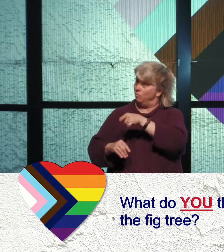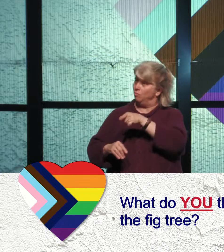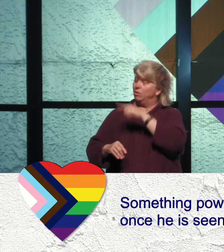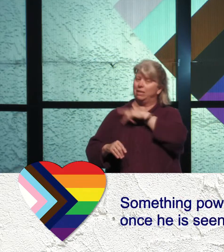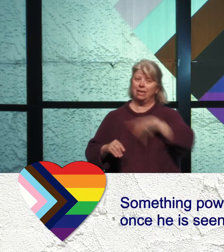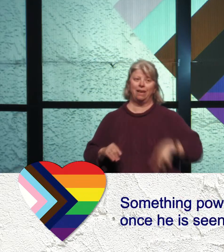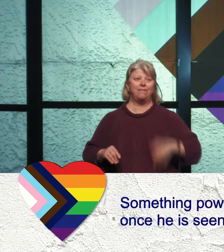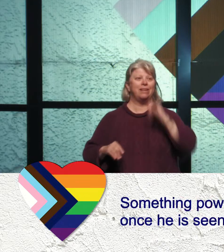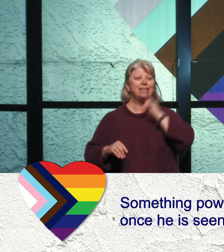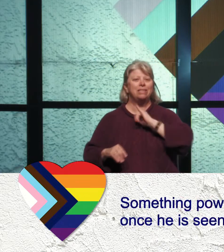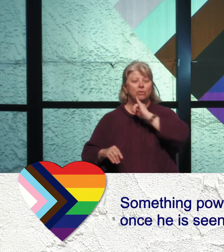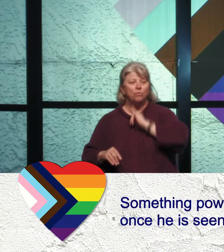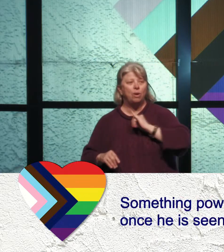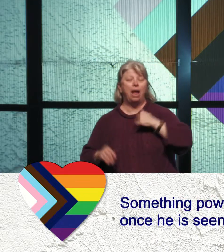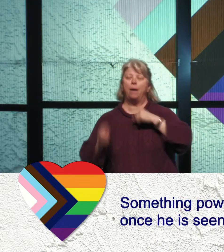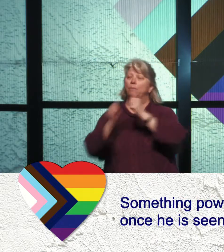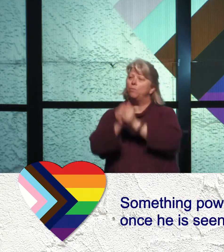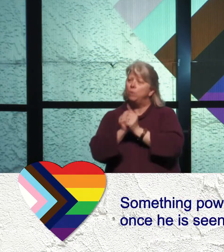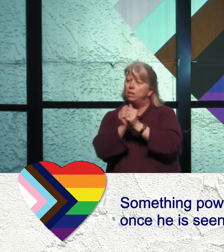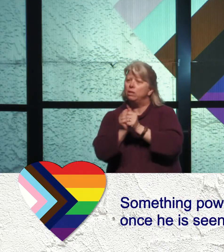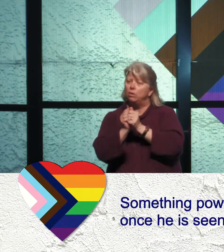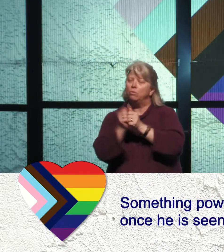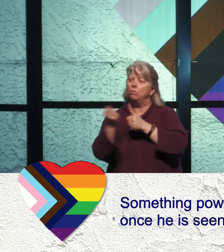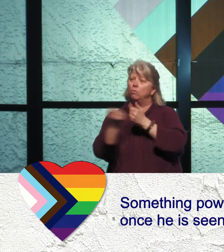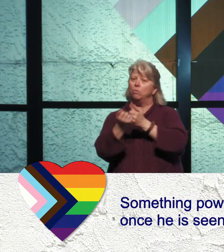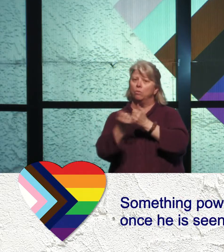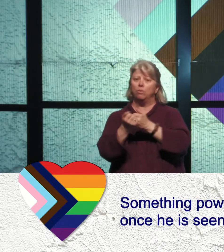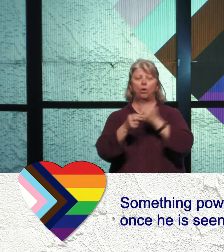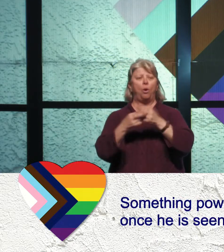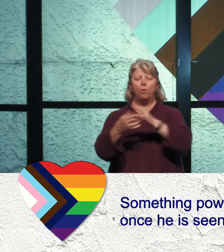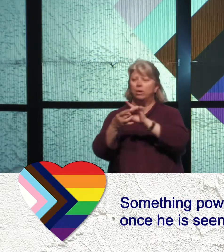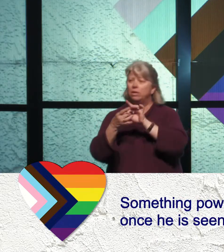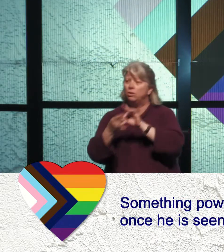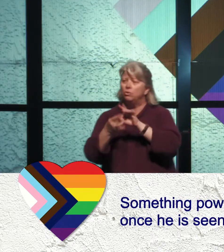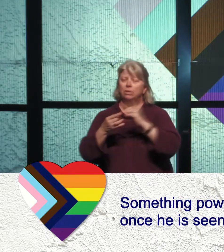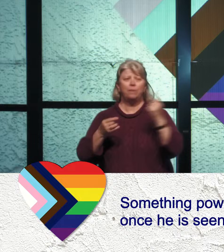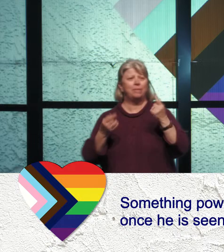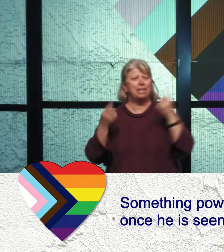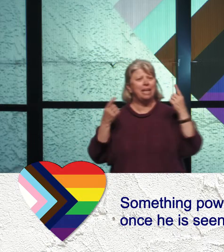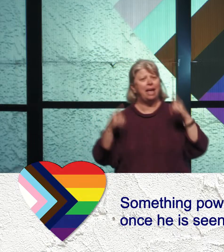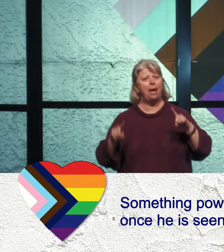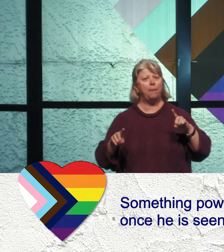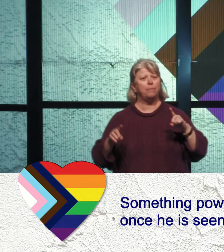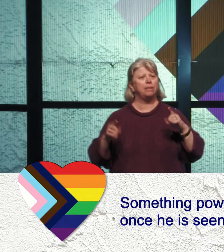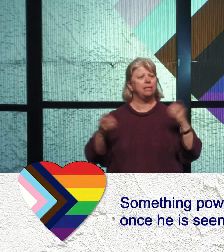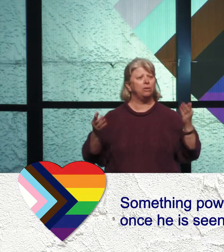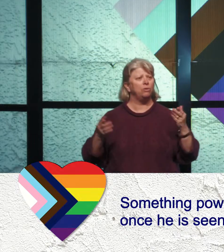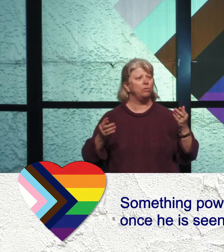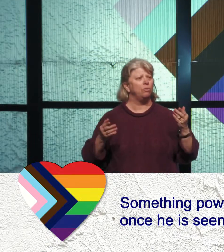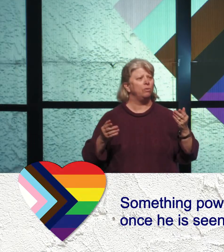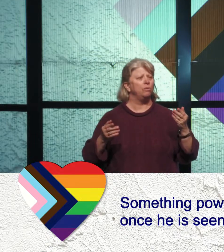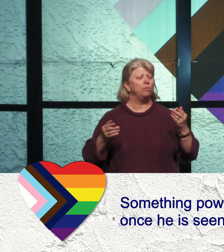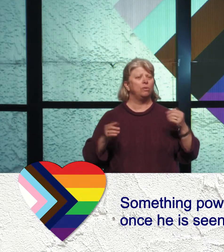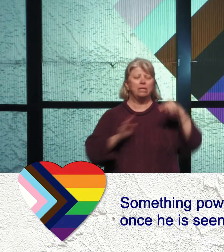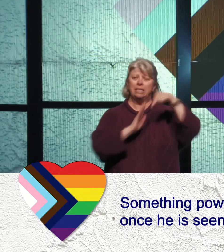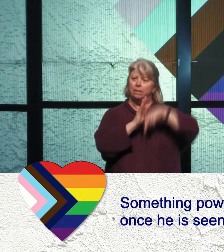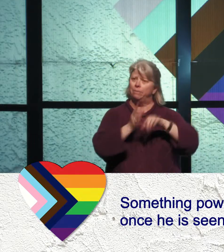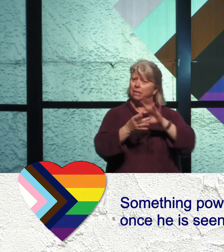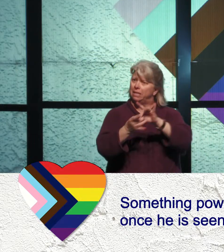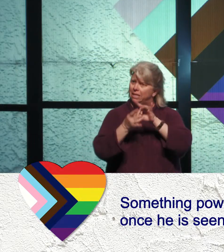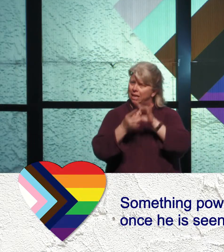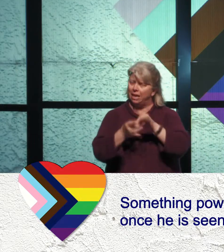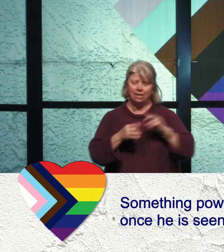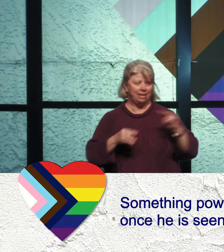King of Israel. I am with you. Like, we could call this union. Like, there's something that happens here that deeply